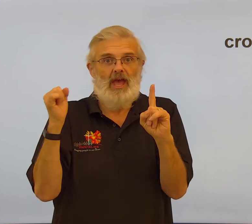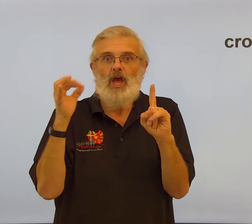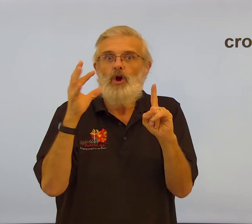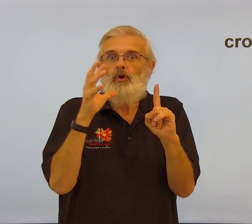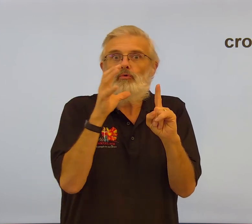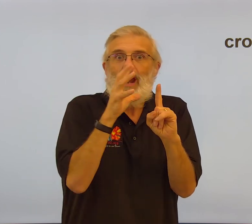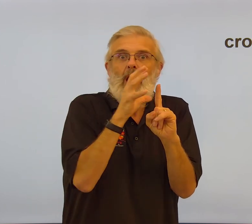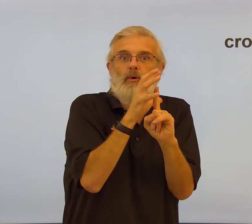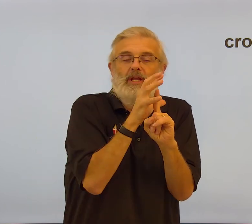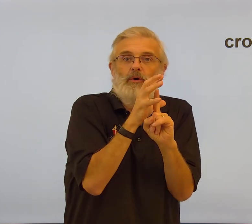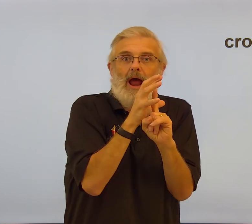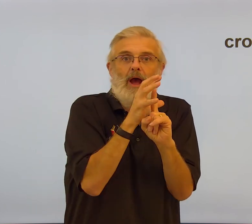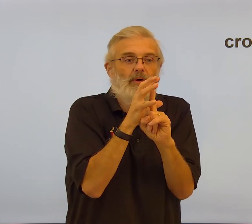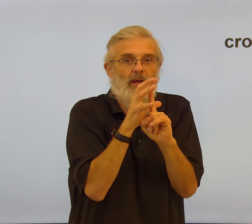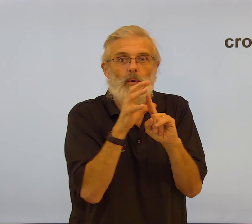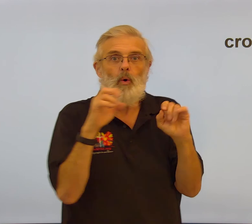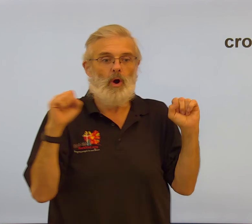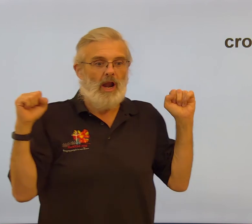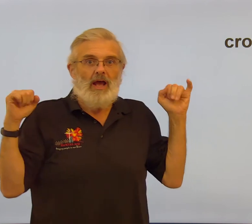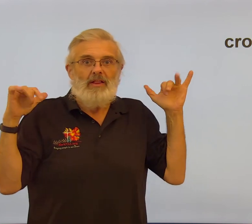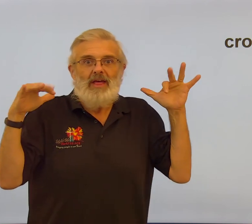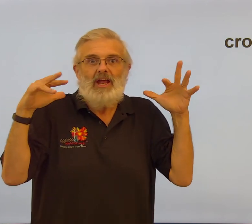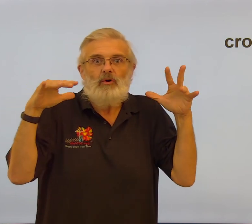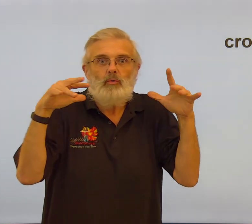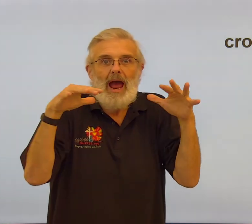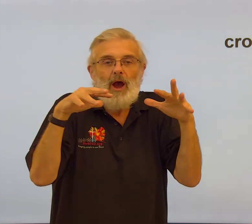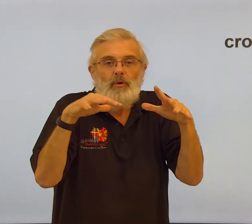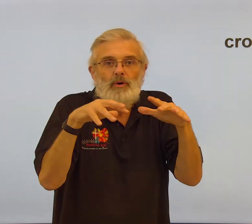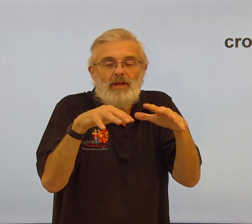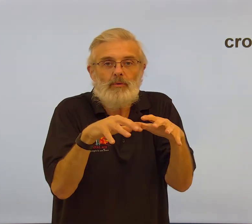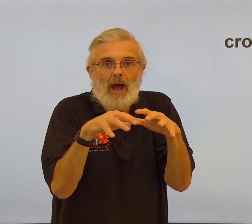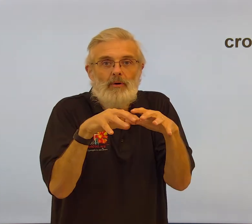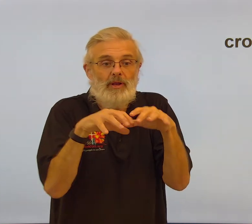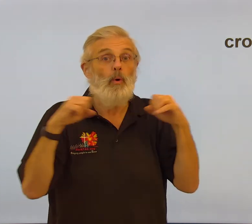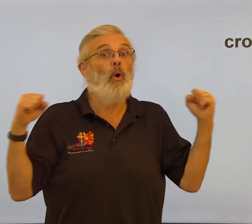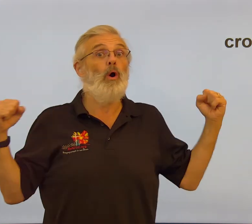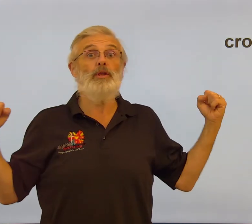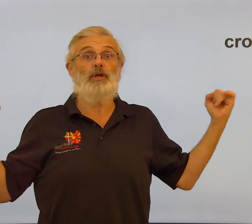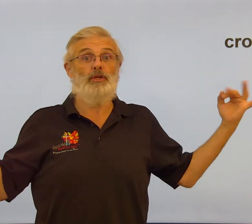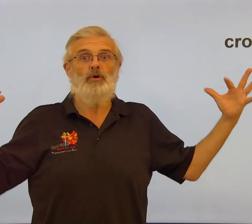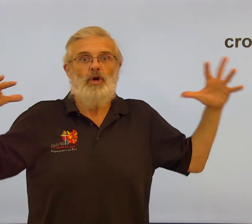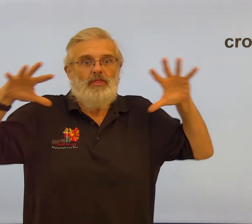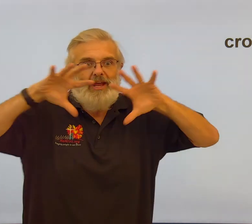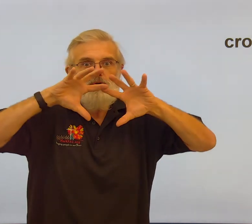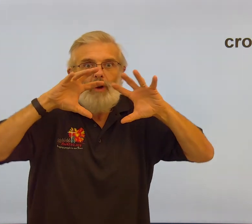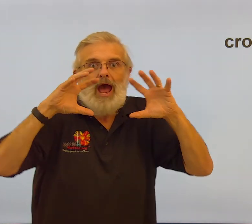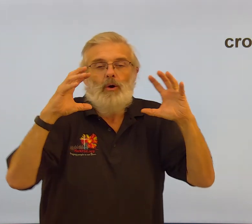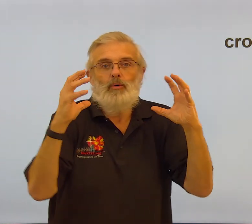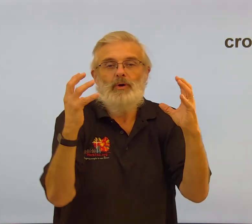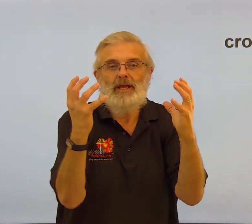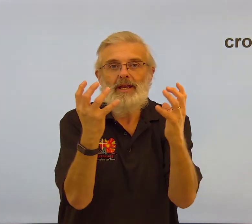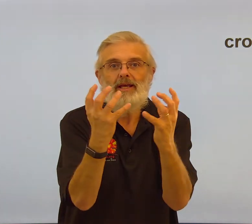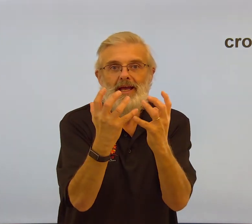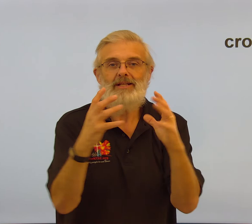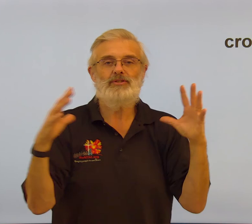crowded around him, or they crowded around him, or you could do they crowded. And so